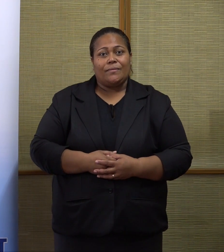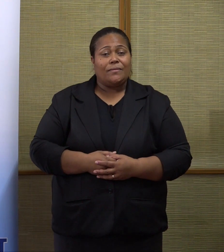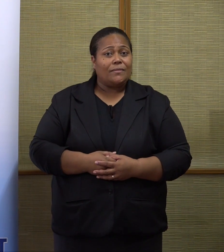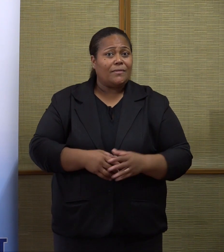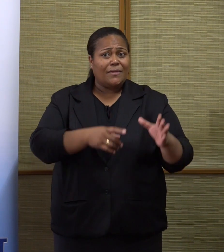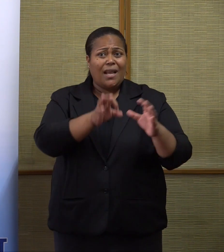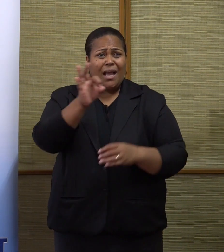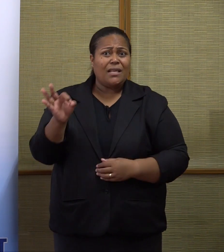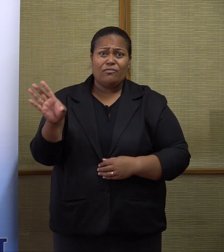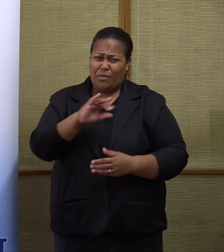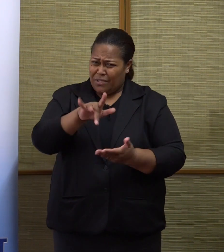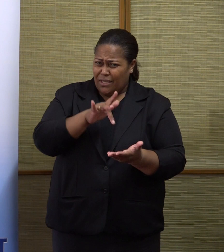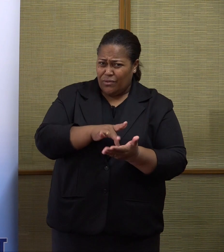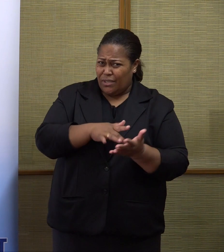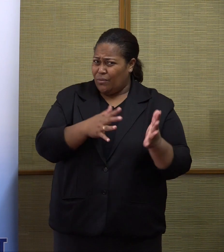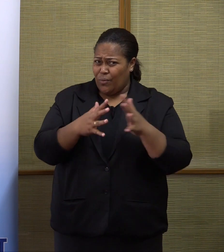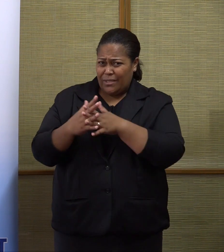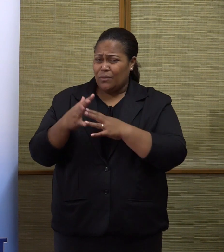Division,